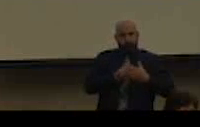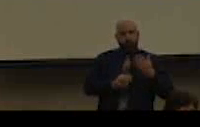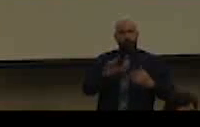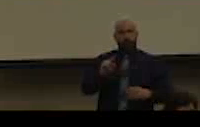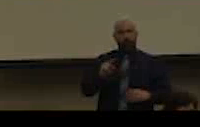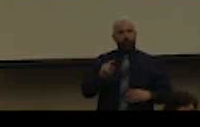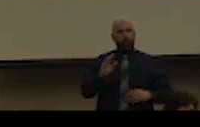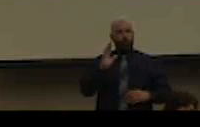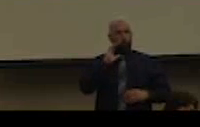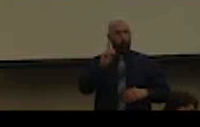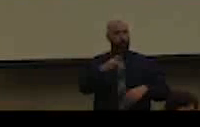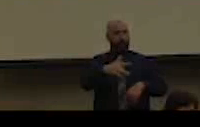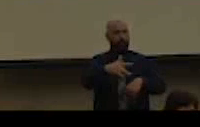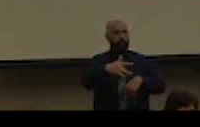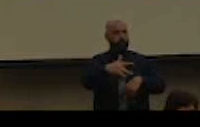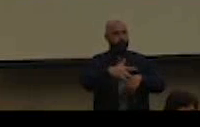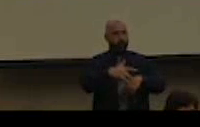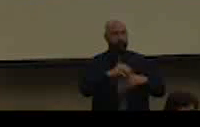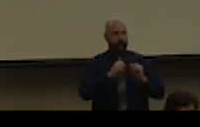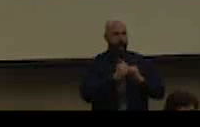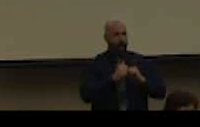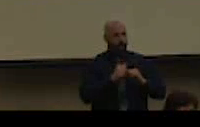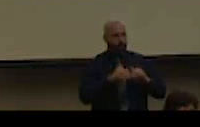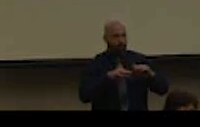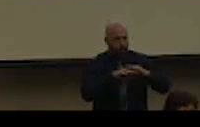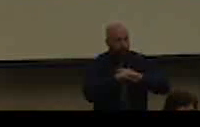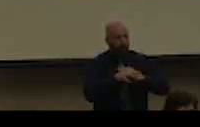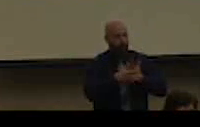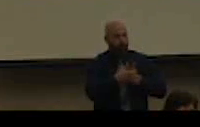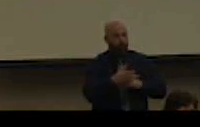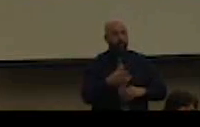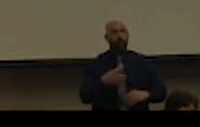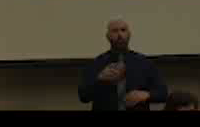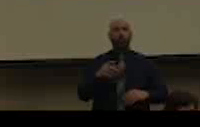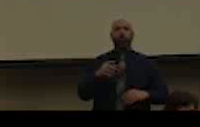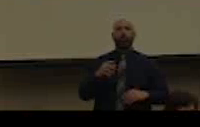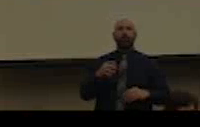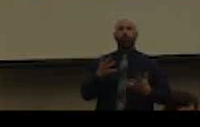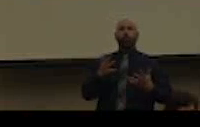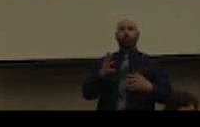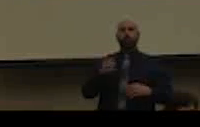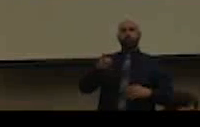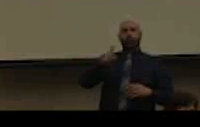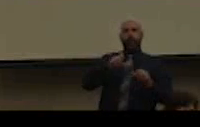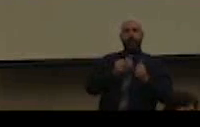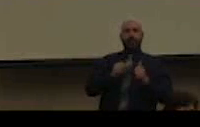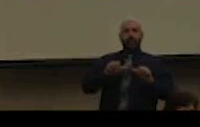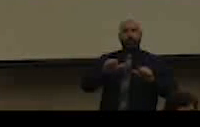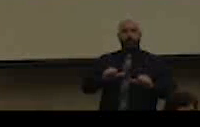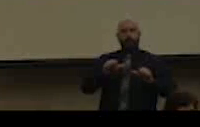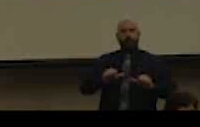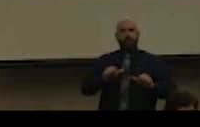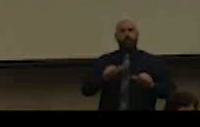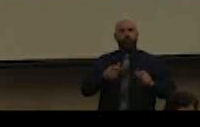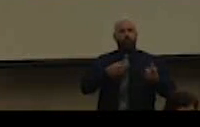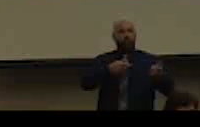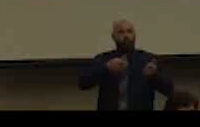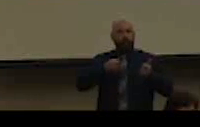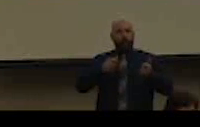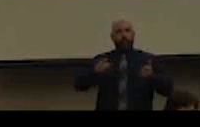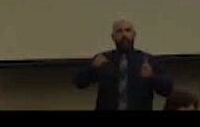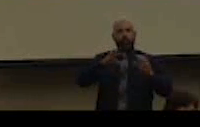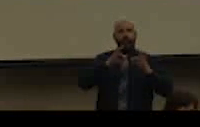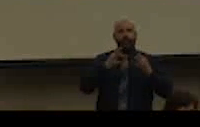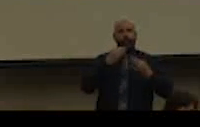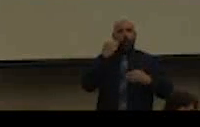more capacity in order to bring those centers or those family homes into some type of a stronger